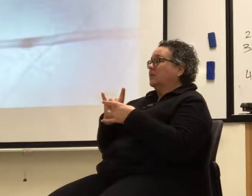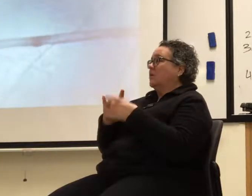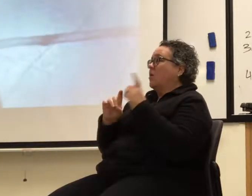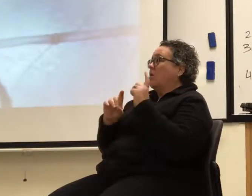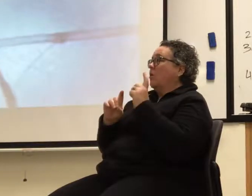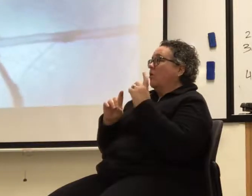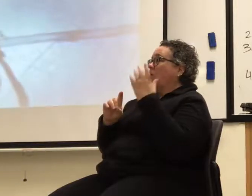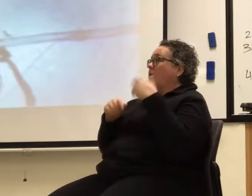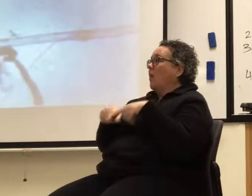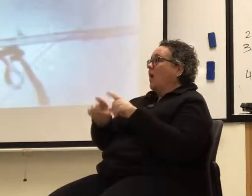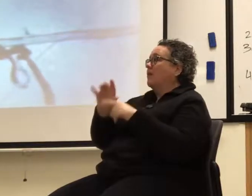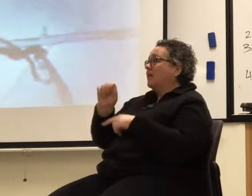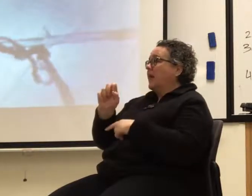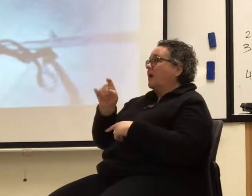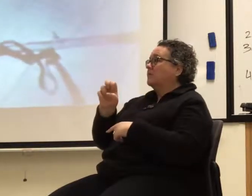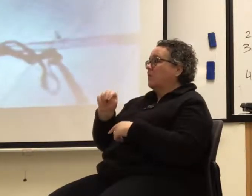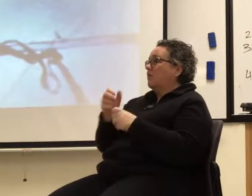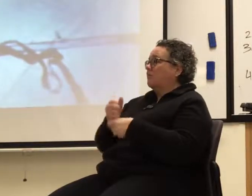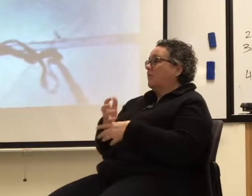axon is prepared for the experiment.